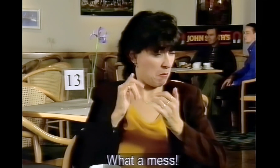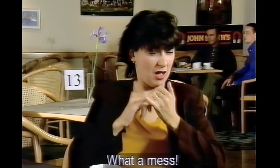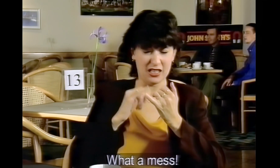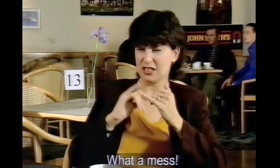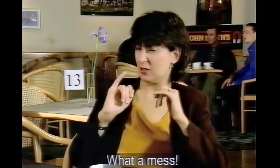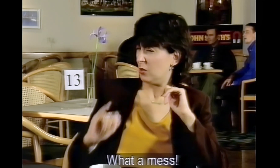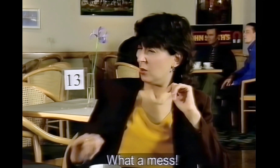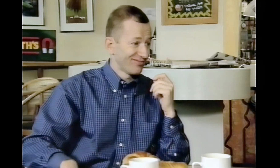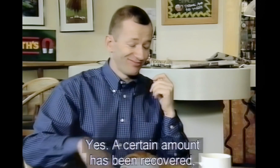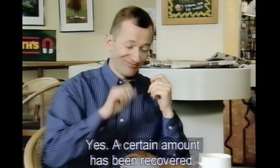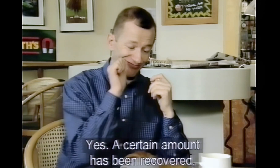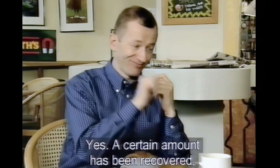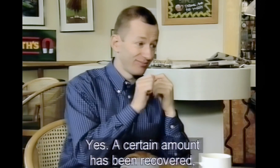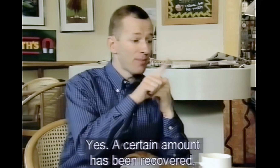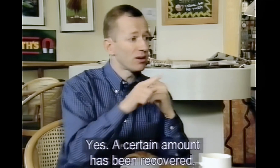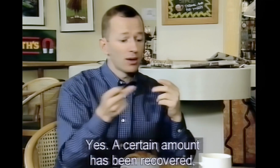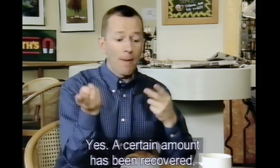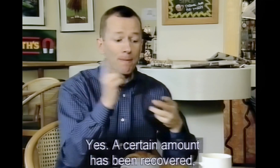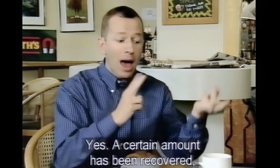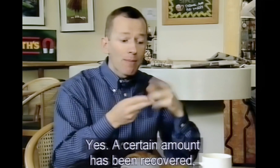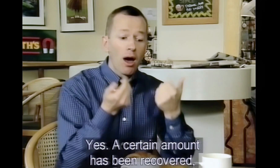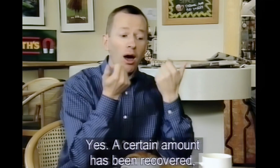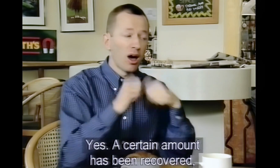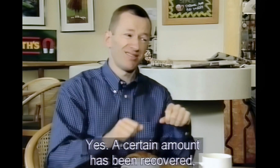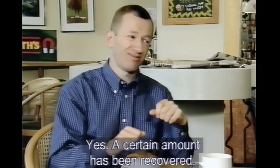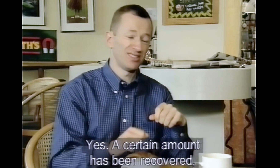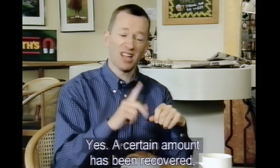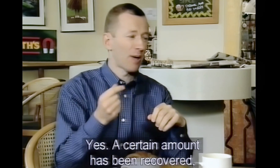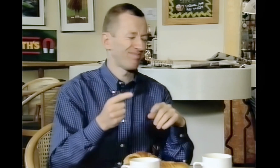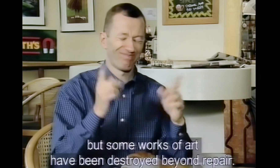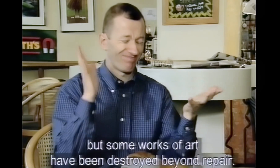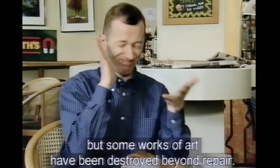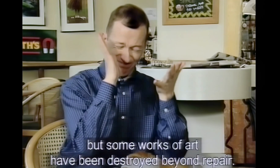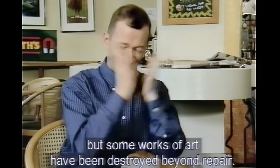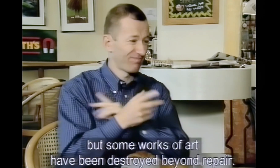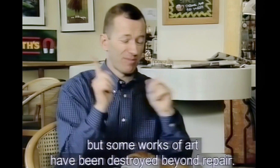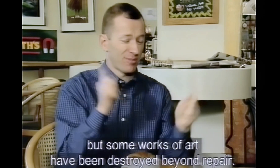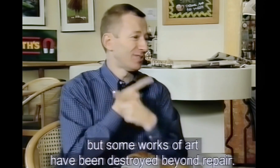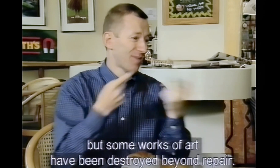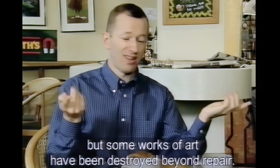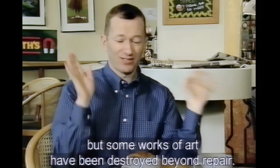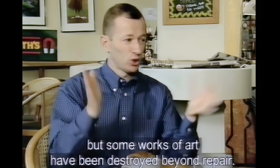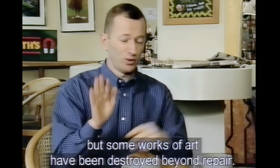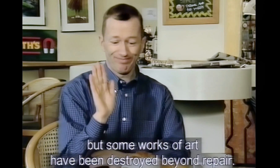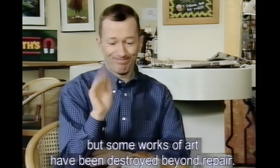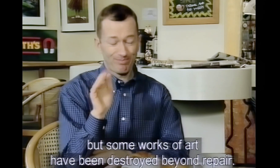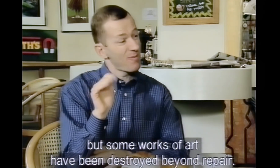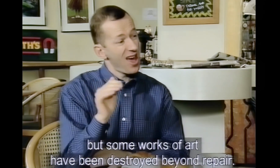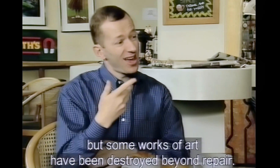them together. What a mess. Yes, that's right. A certain amount has been recovered, but some works of art have been destroyed beyond repair